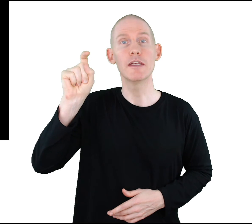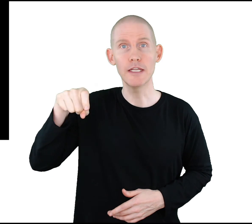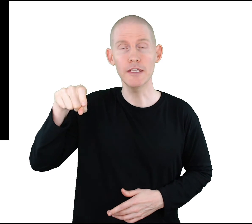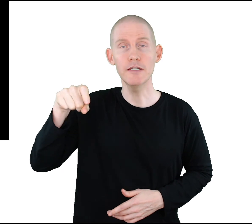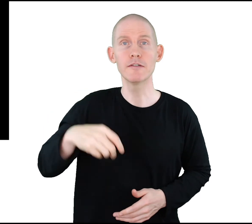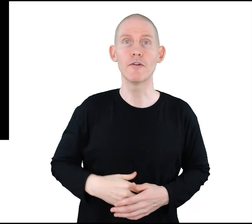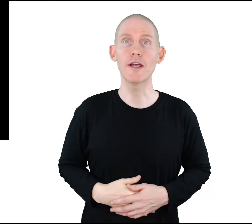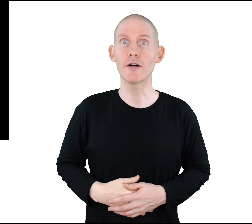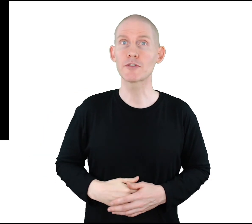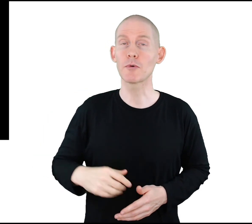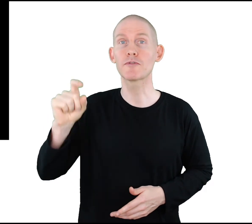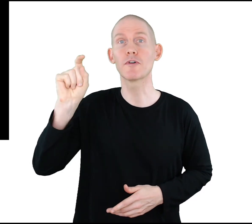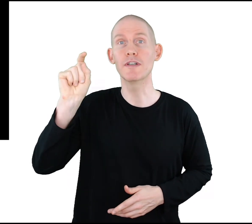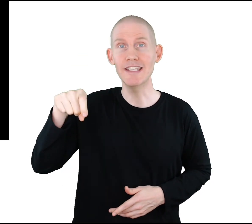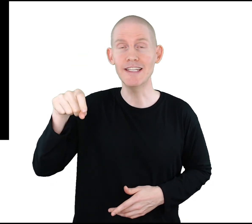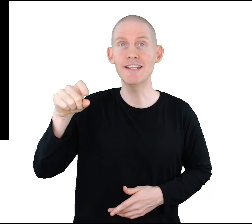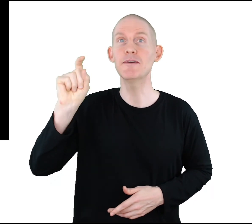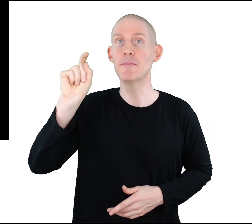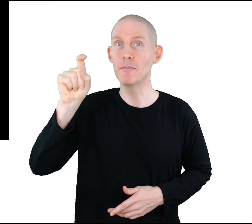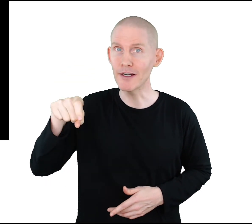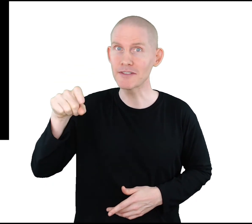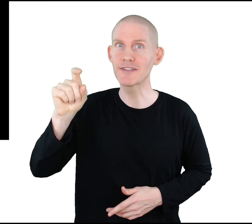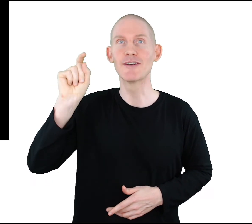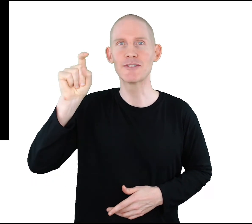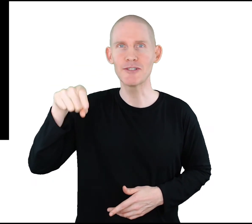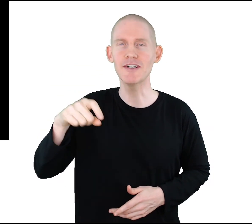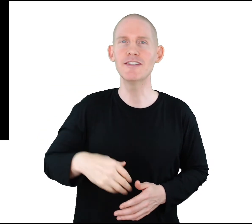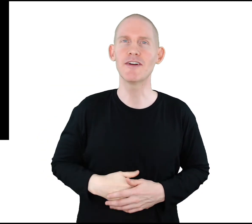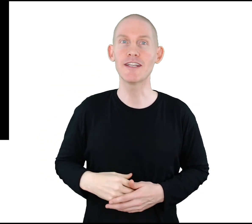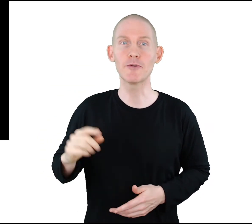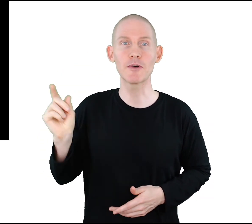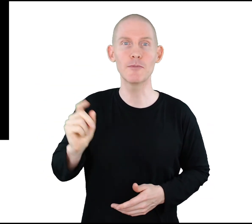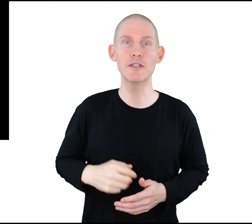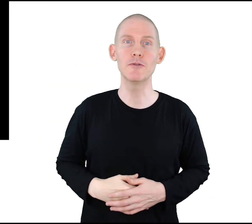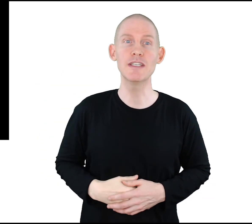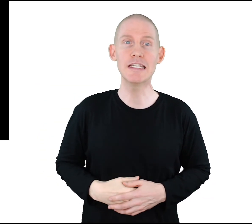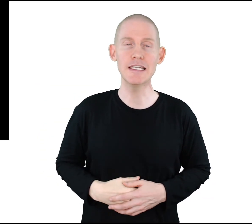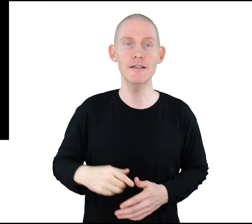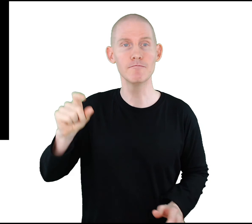Need, right? Also works for need, must, should, right? Here we're going to be doing need.